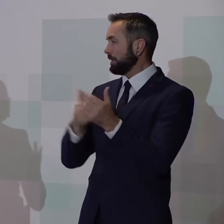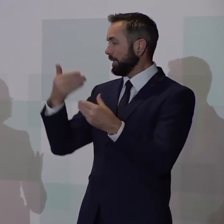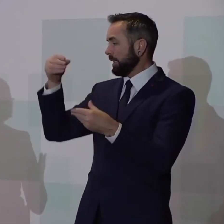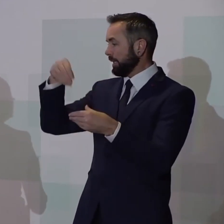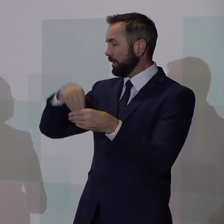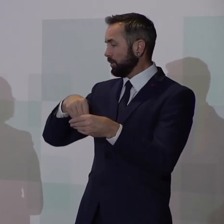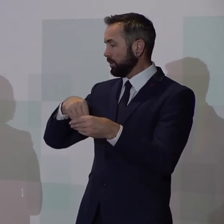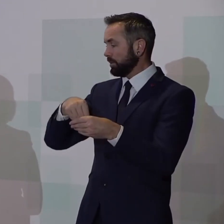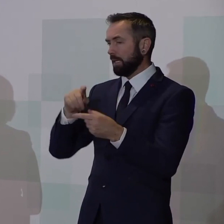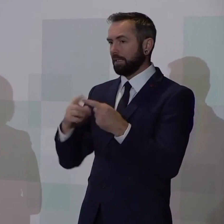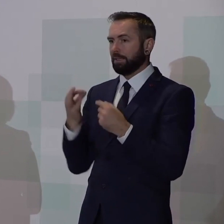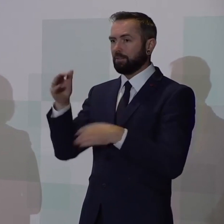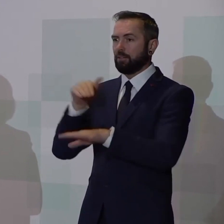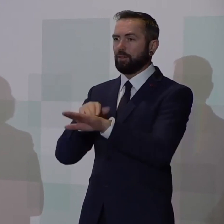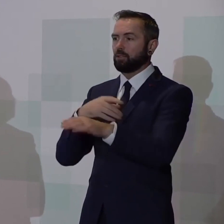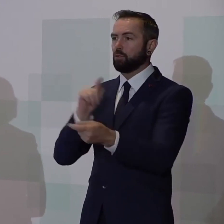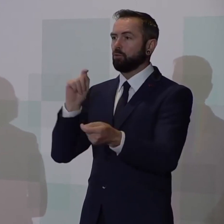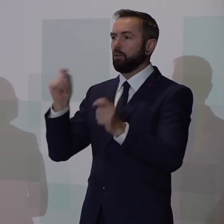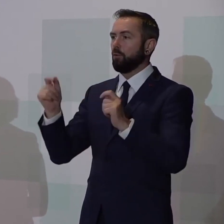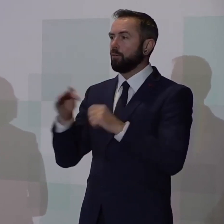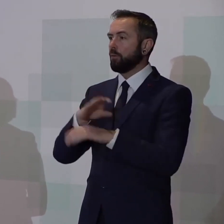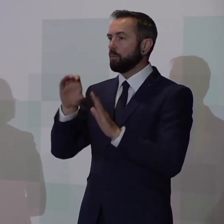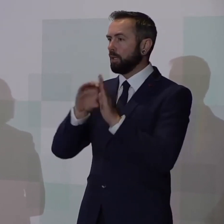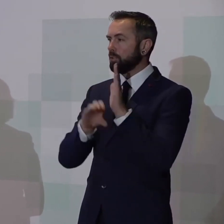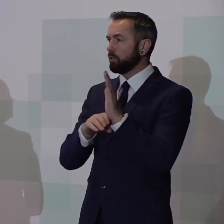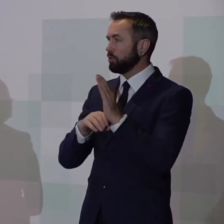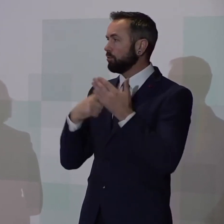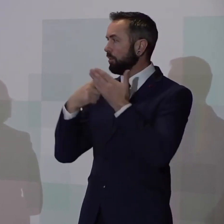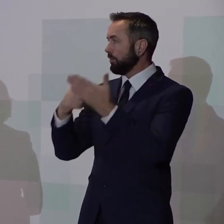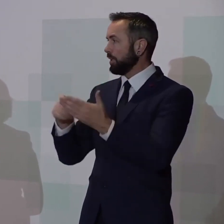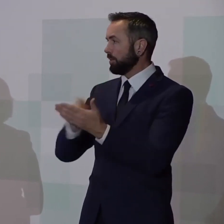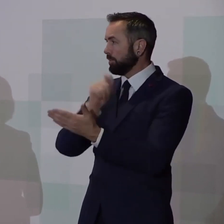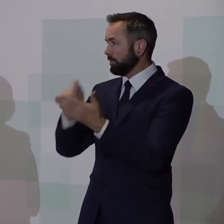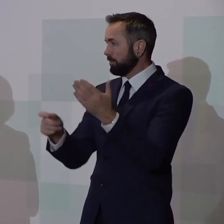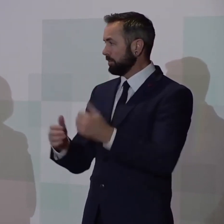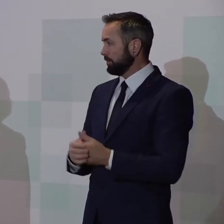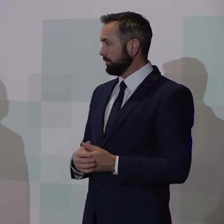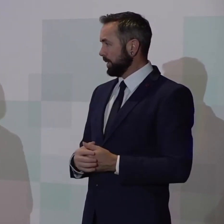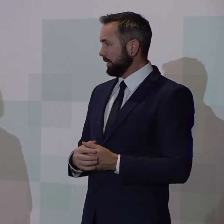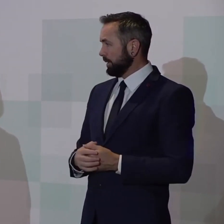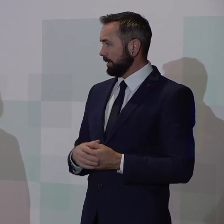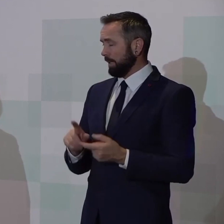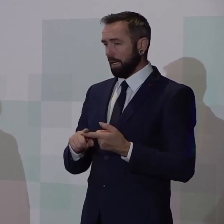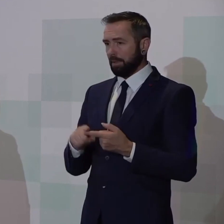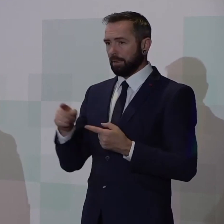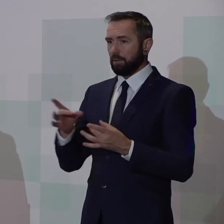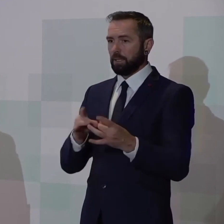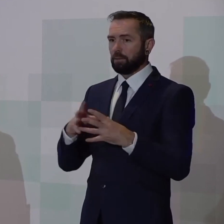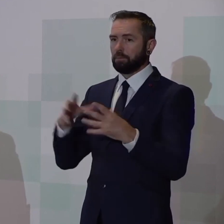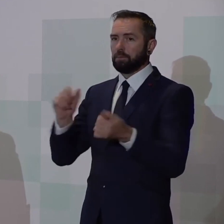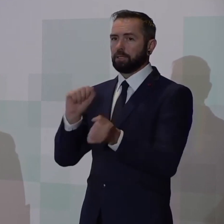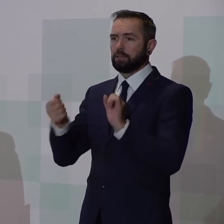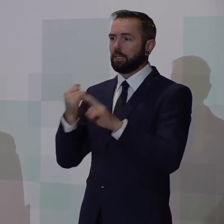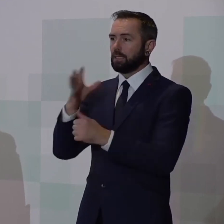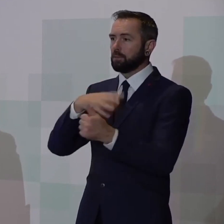gives effect to the reforms from the constitutional referendum itself and makes significant changes in